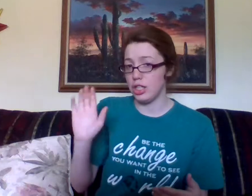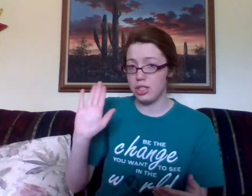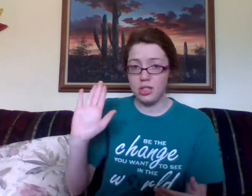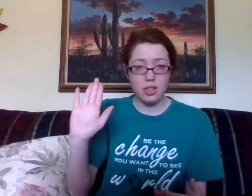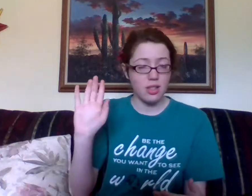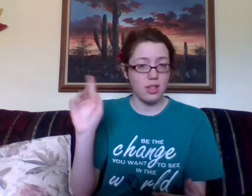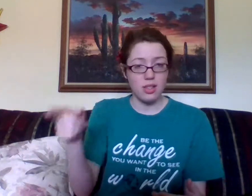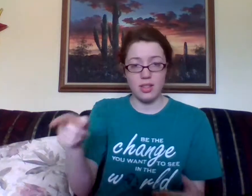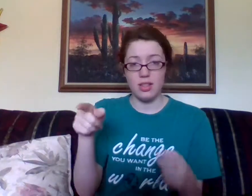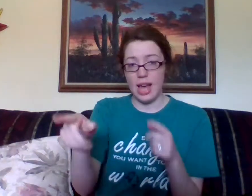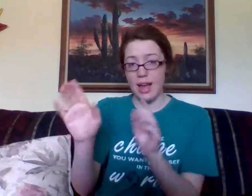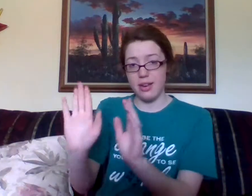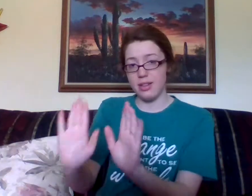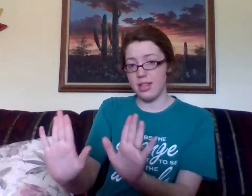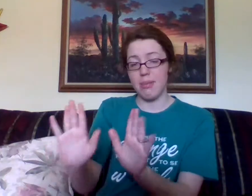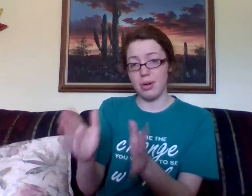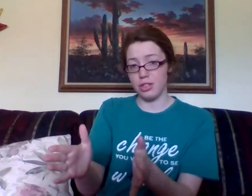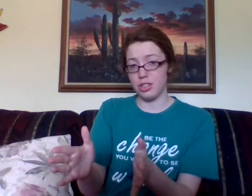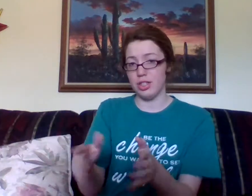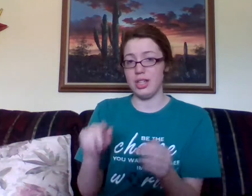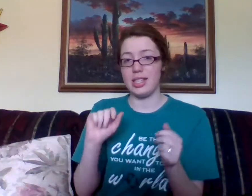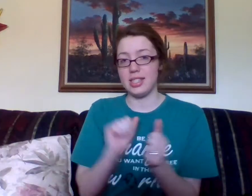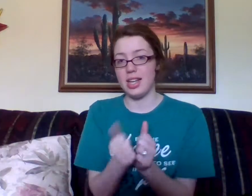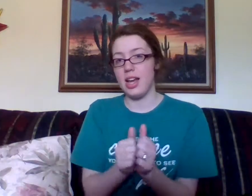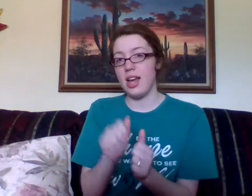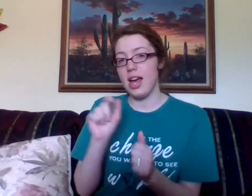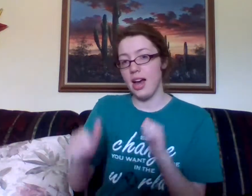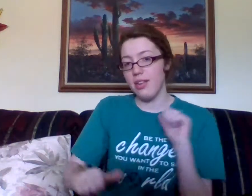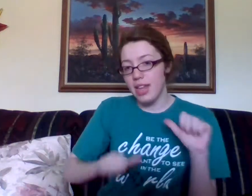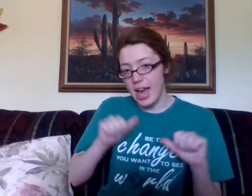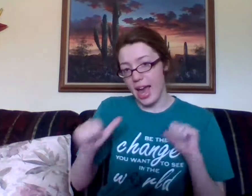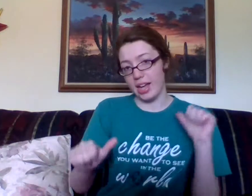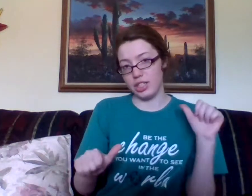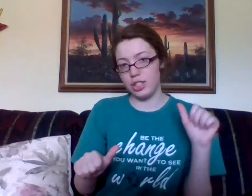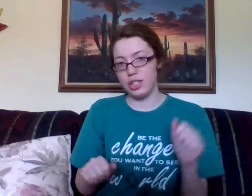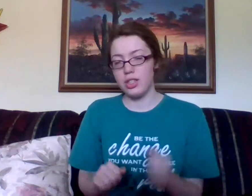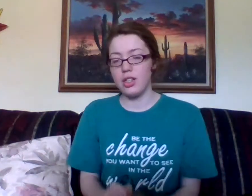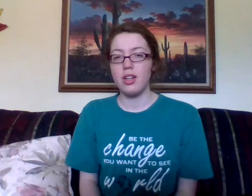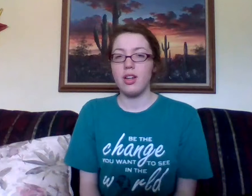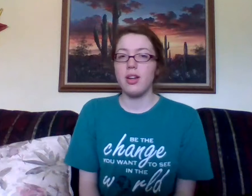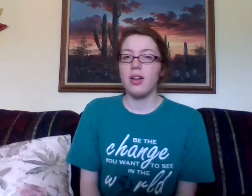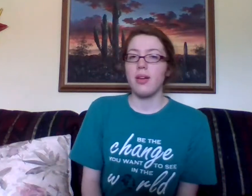just that person. That's how they act.